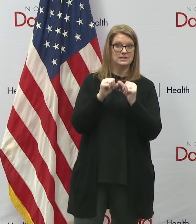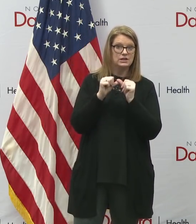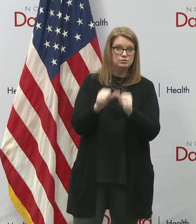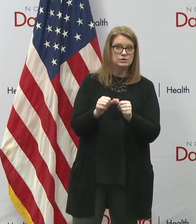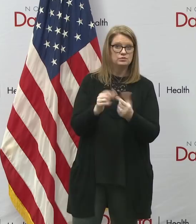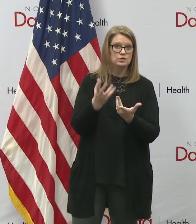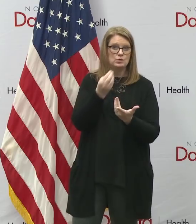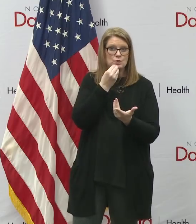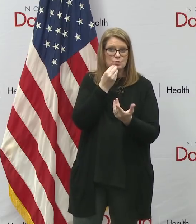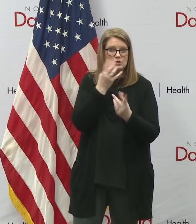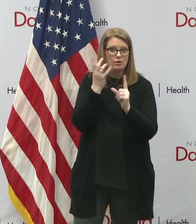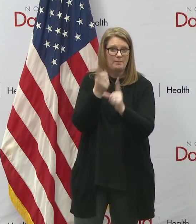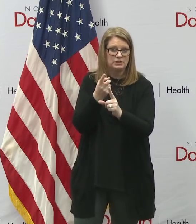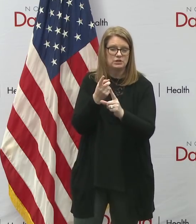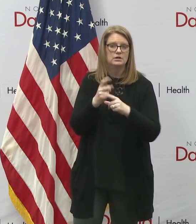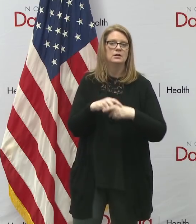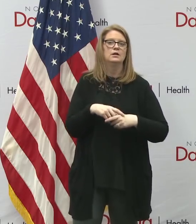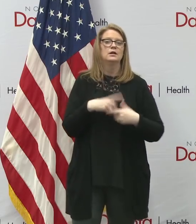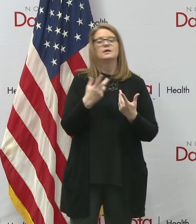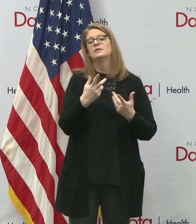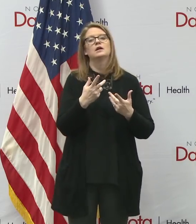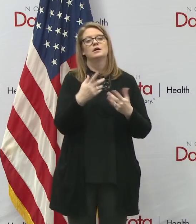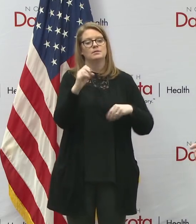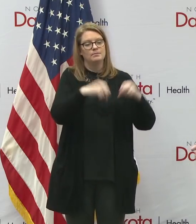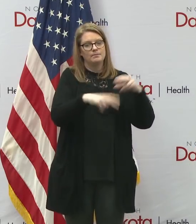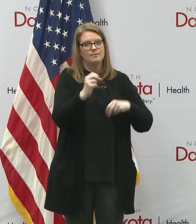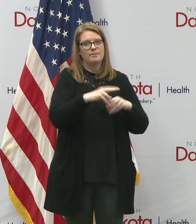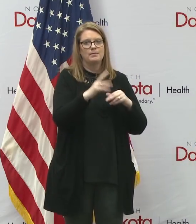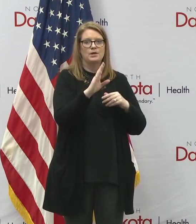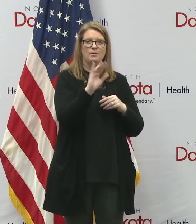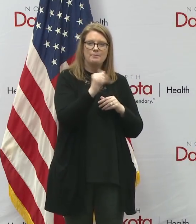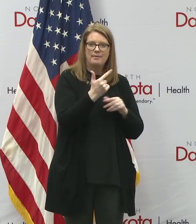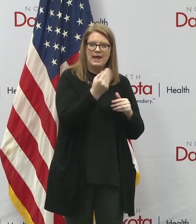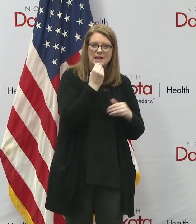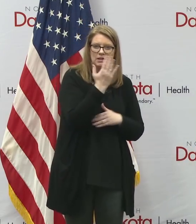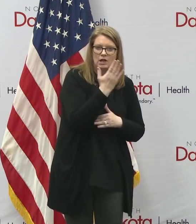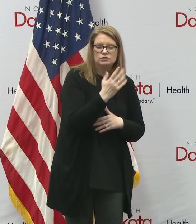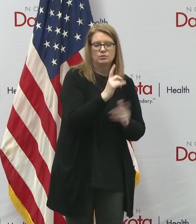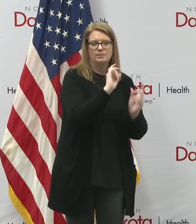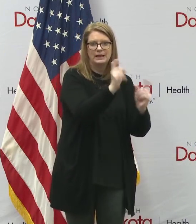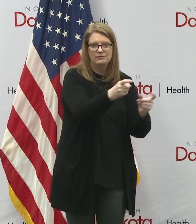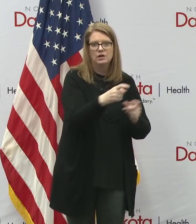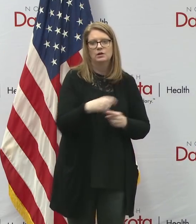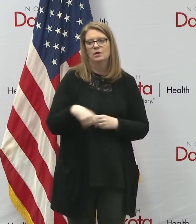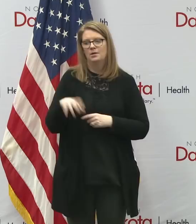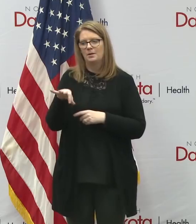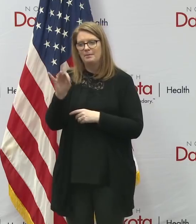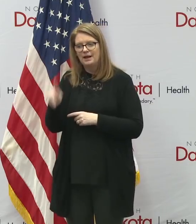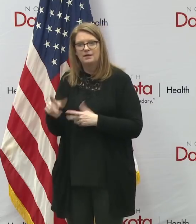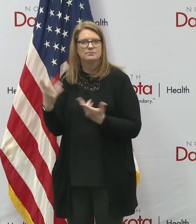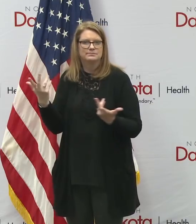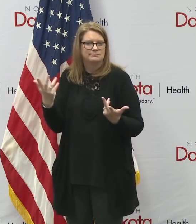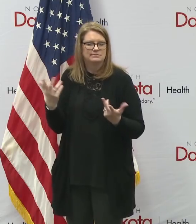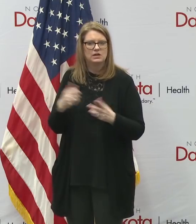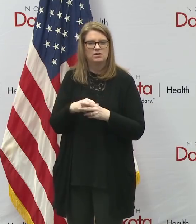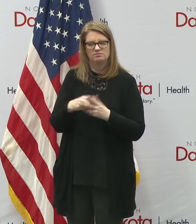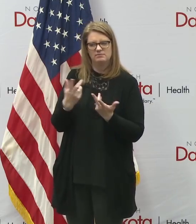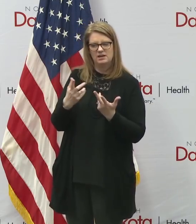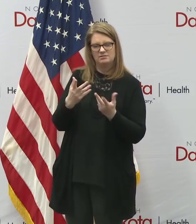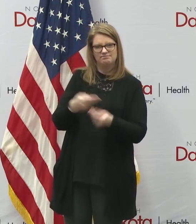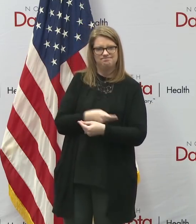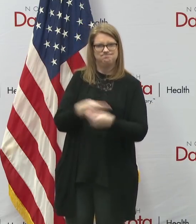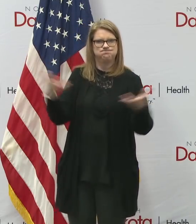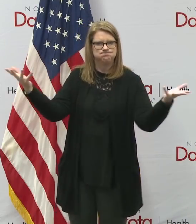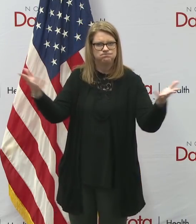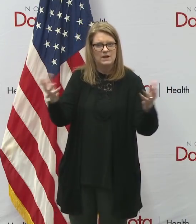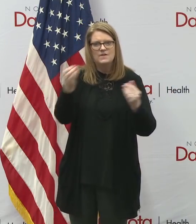nutritional mission, meaning they're either, making packed lunches and delivering them, or a pickup, or however they're doing it, but they're getting food out to